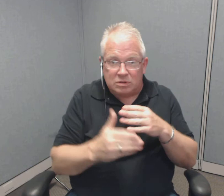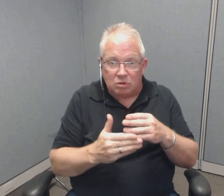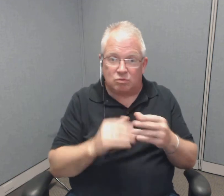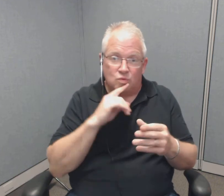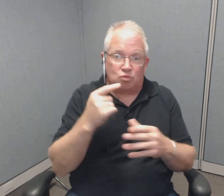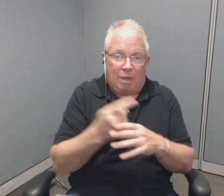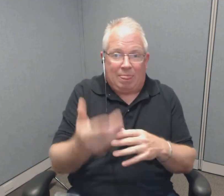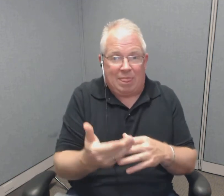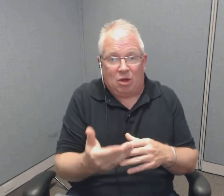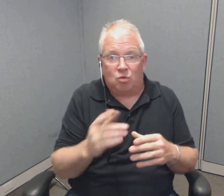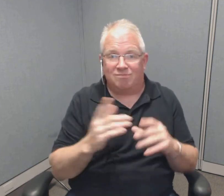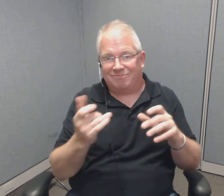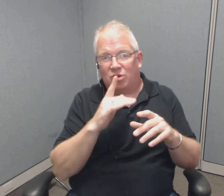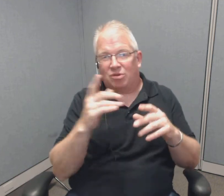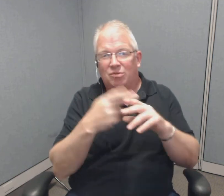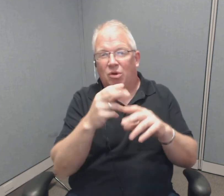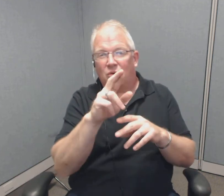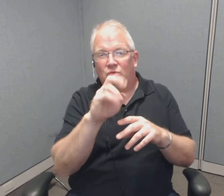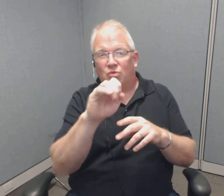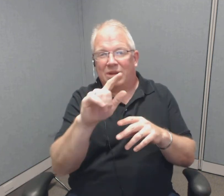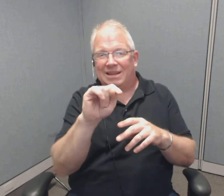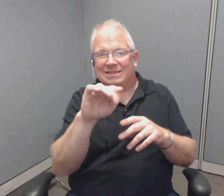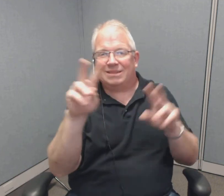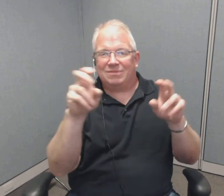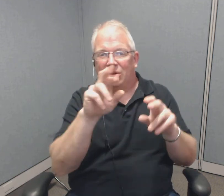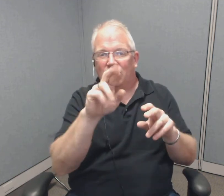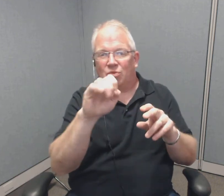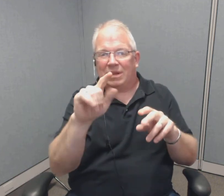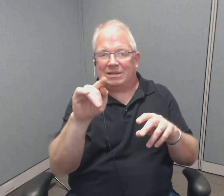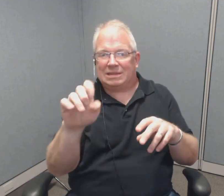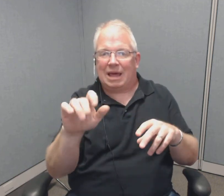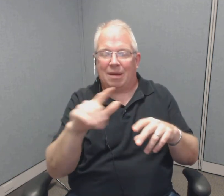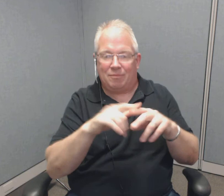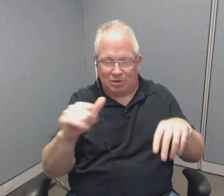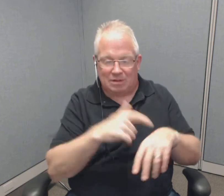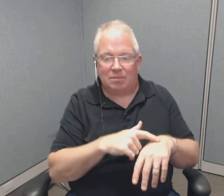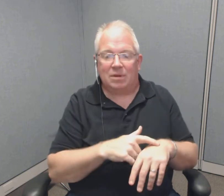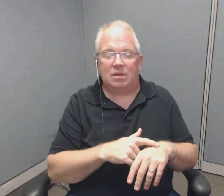There's so much technology now that we could, by using the digital structure that exists today, that we could make the